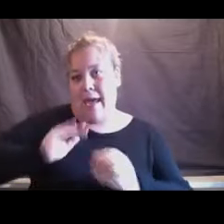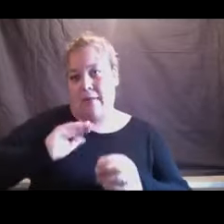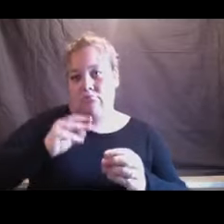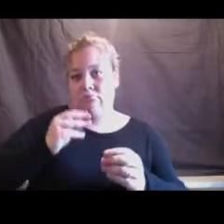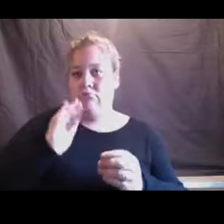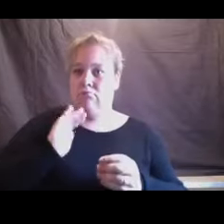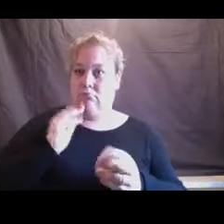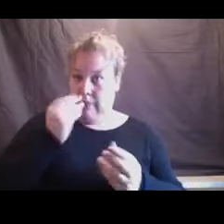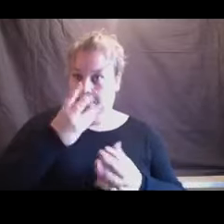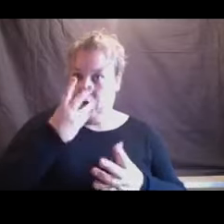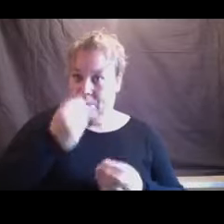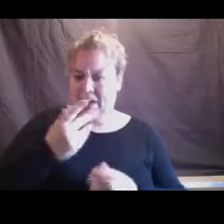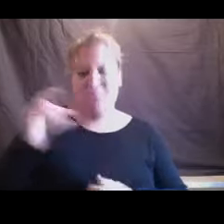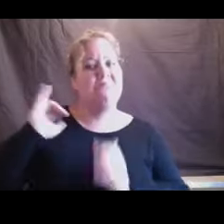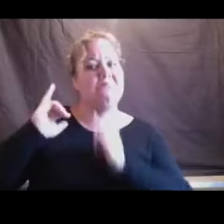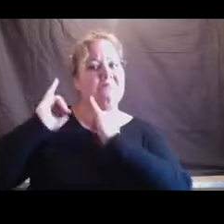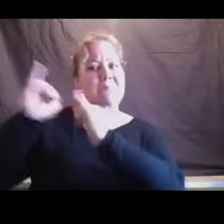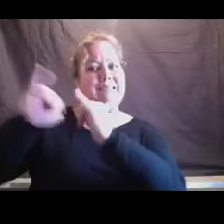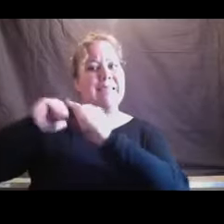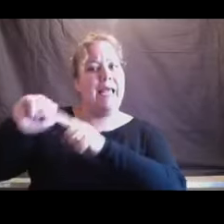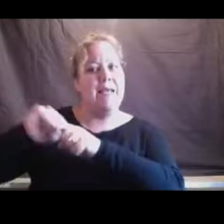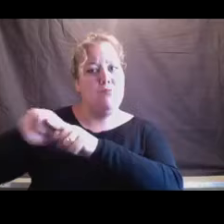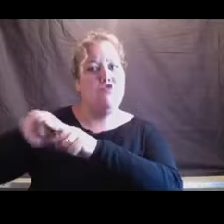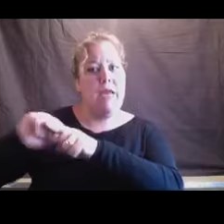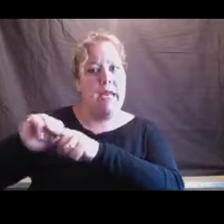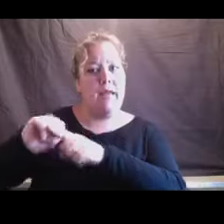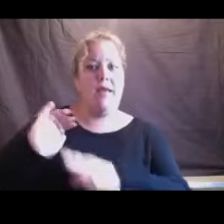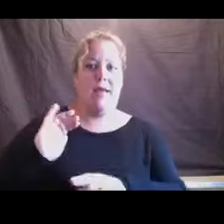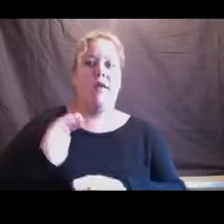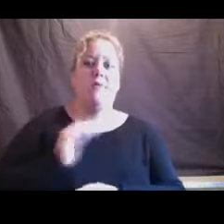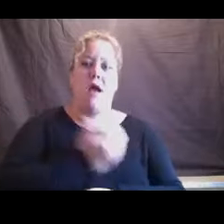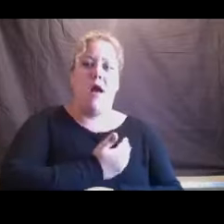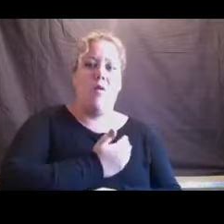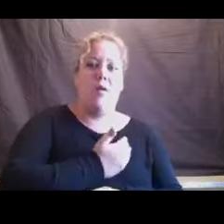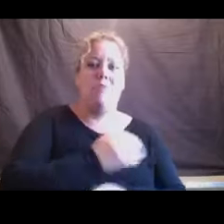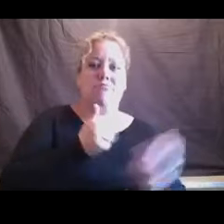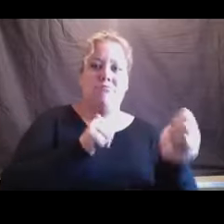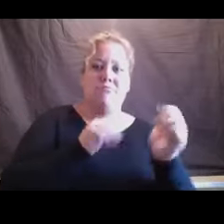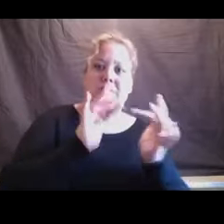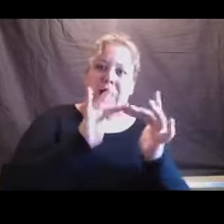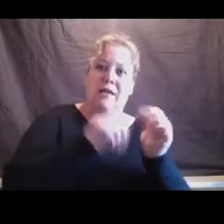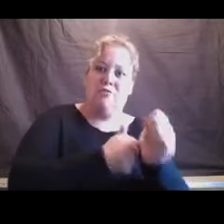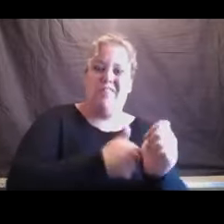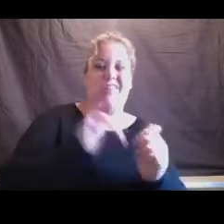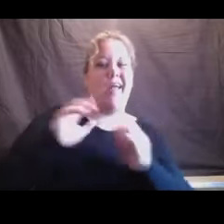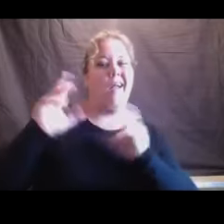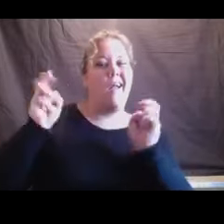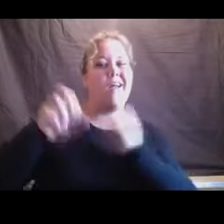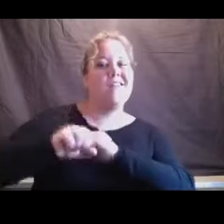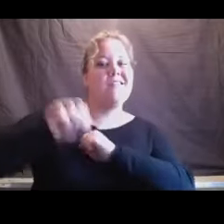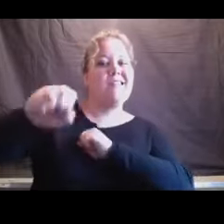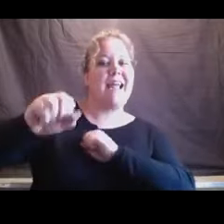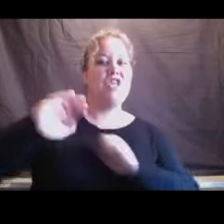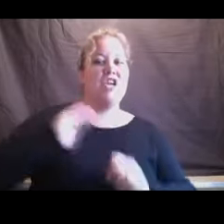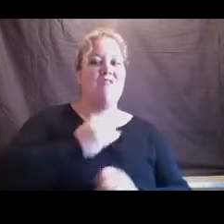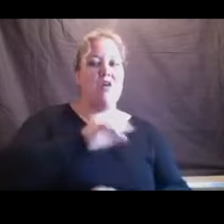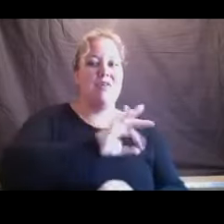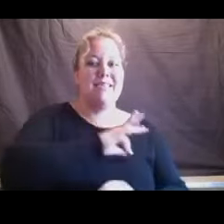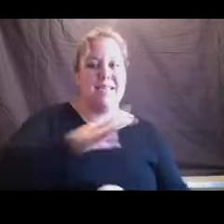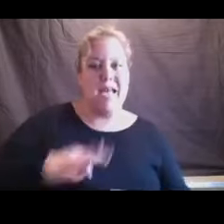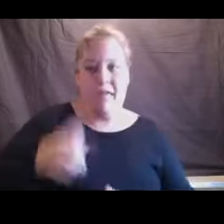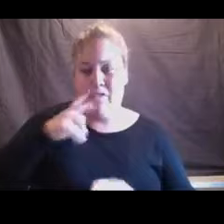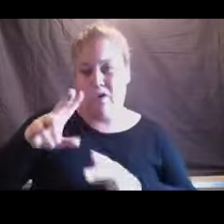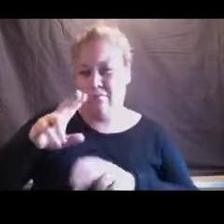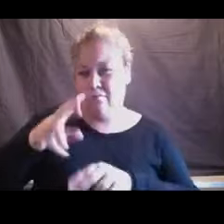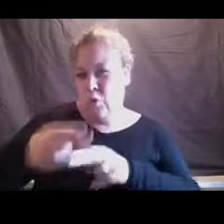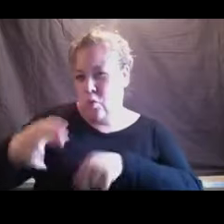They are trained in the same way that ours are. So they are like an extension of our staff for a short-term time period. So until